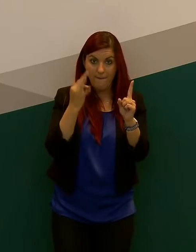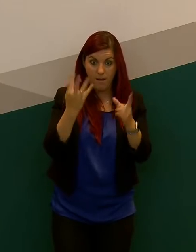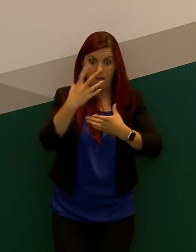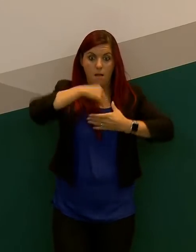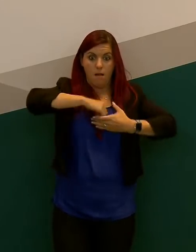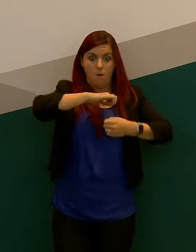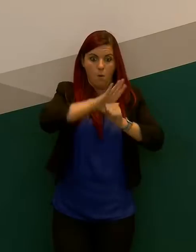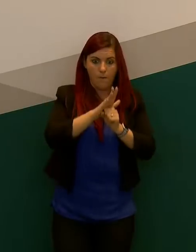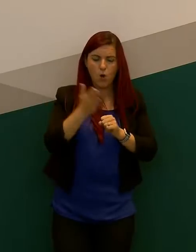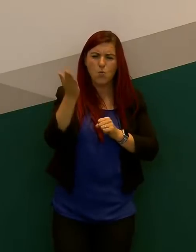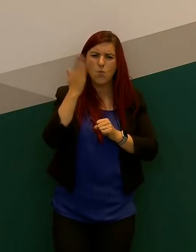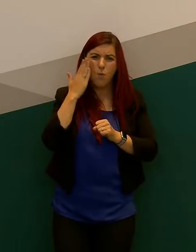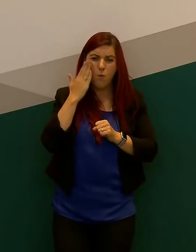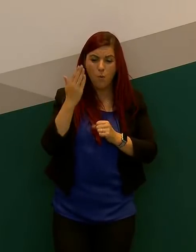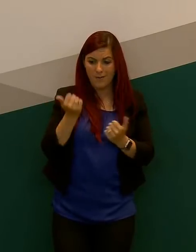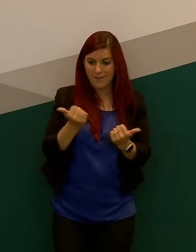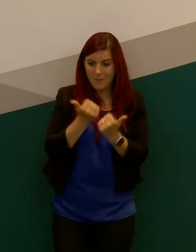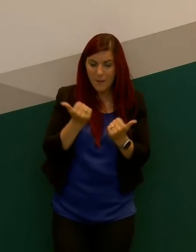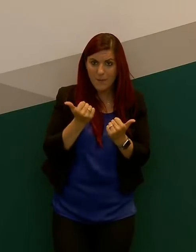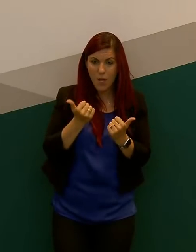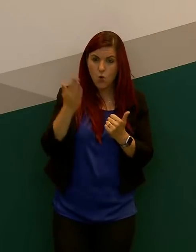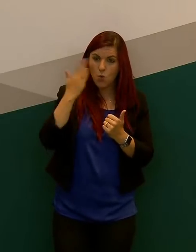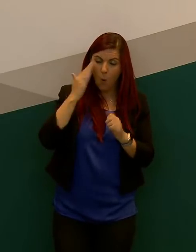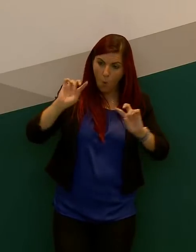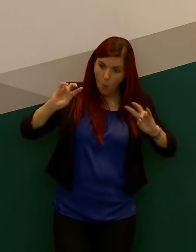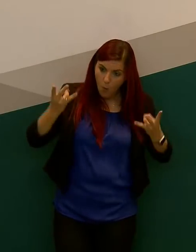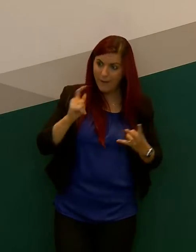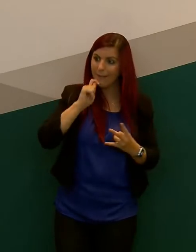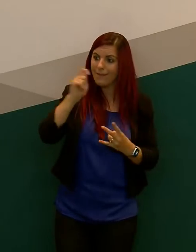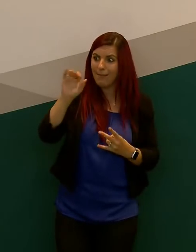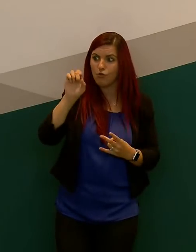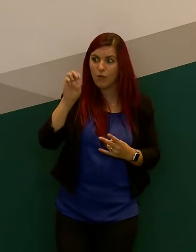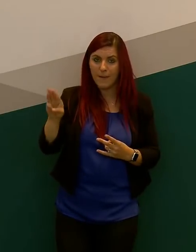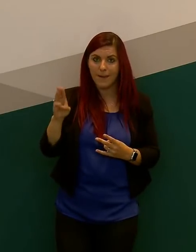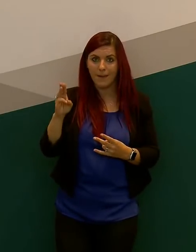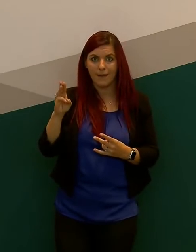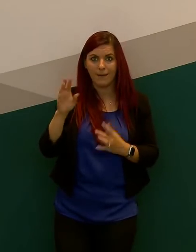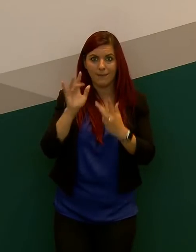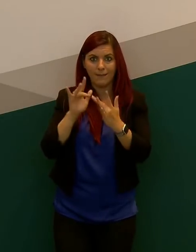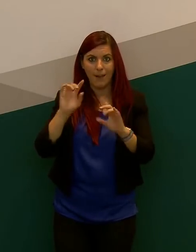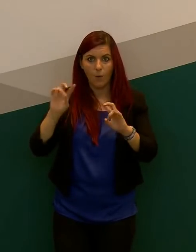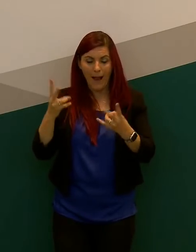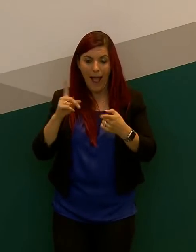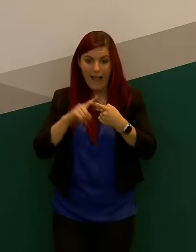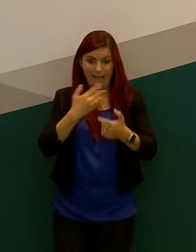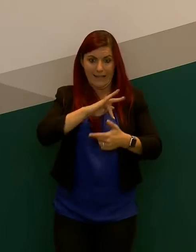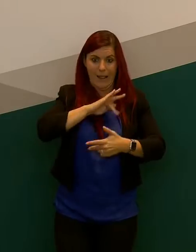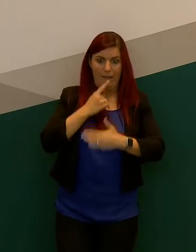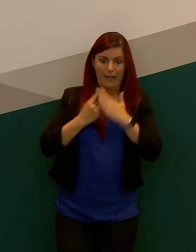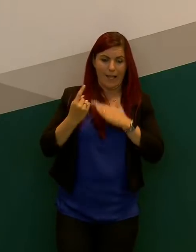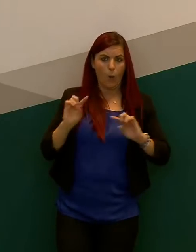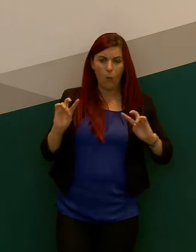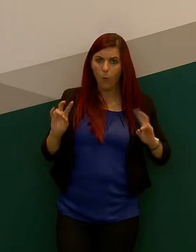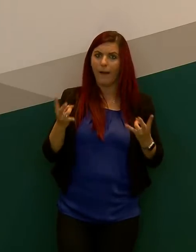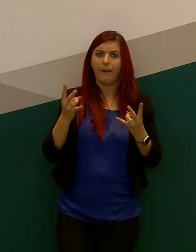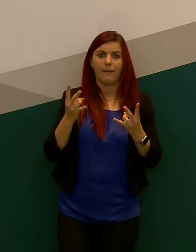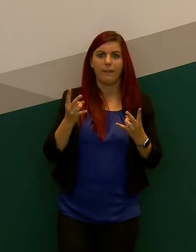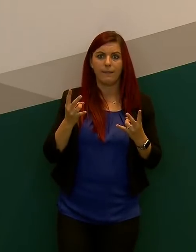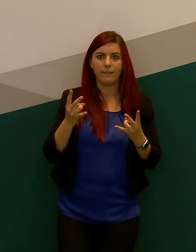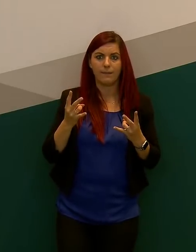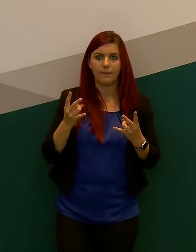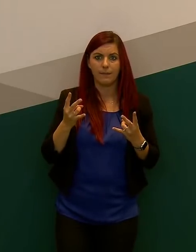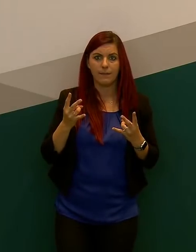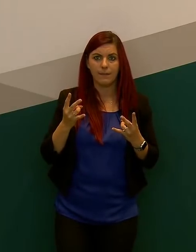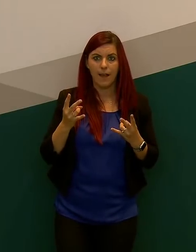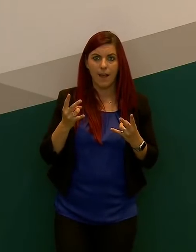and responding, as I said, responsibly and responsively to any symptoms that might emerge. And unless